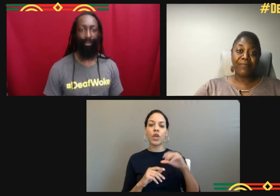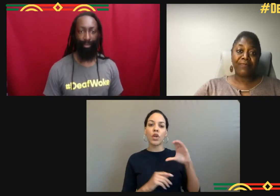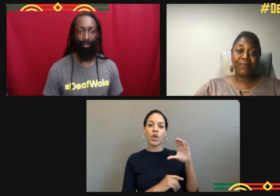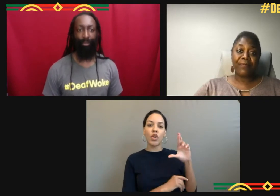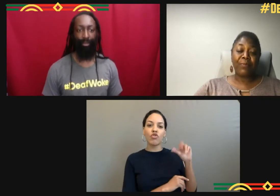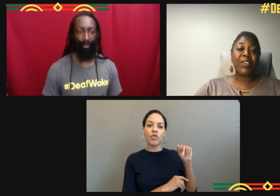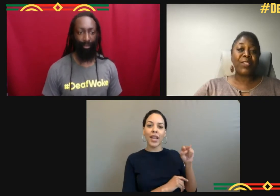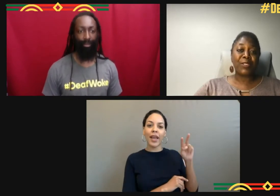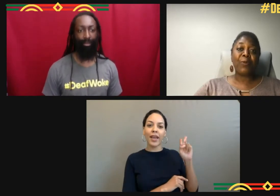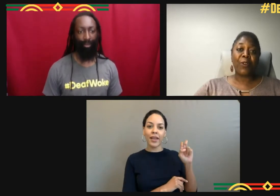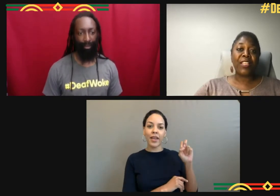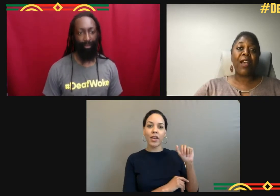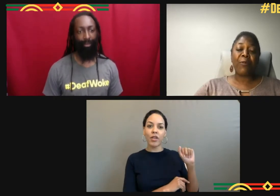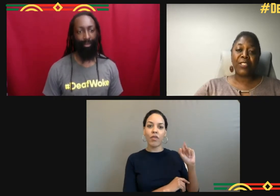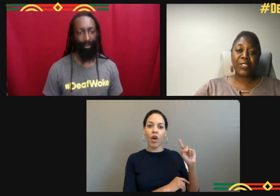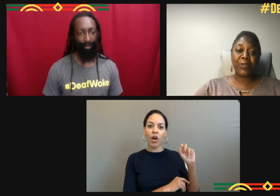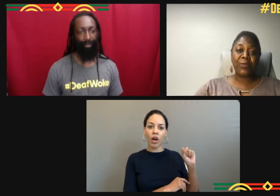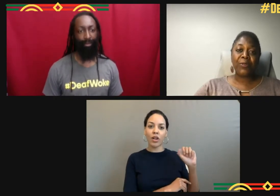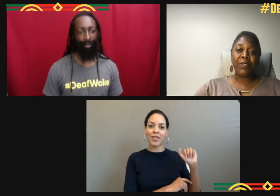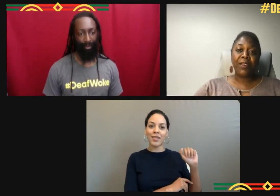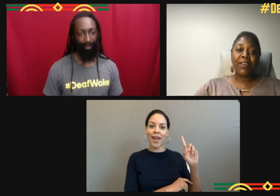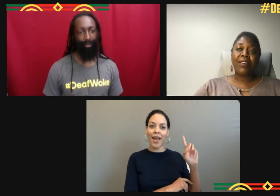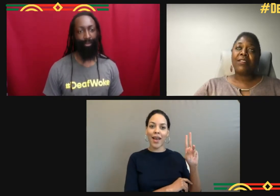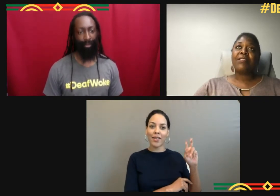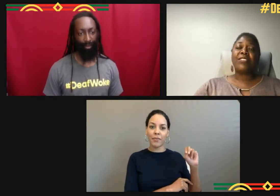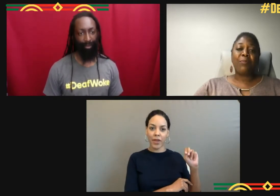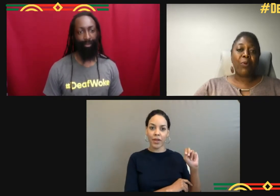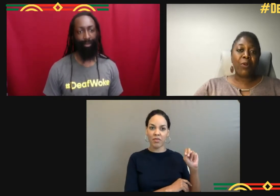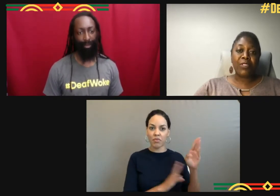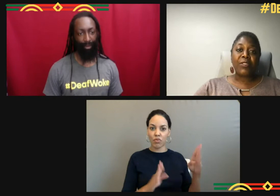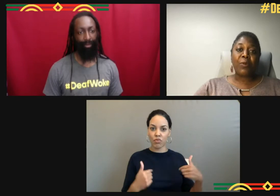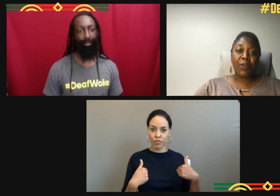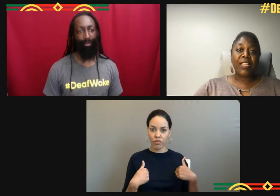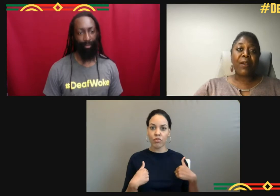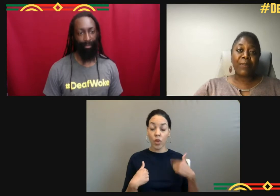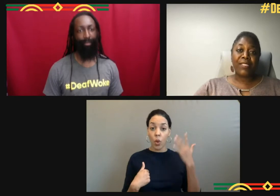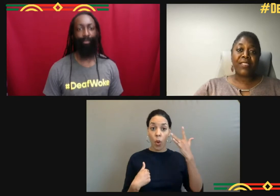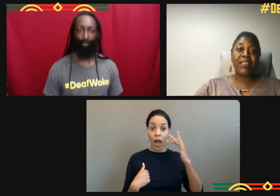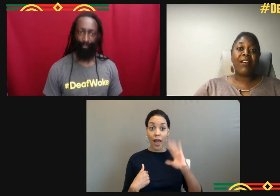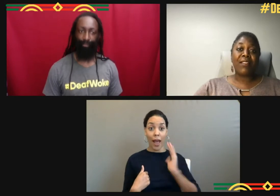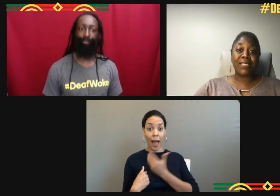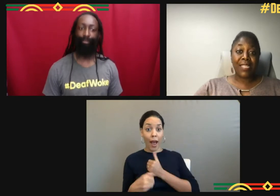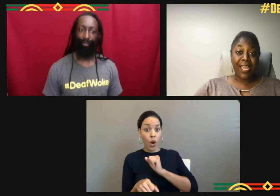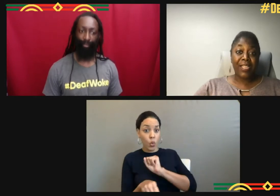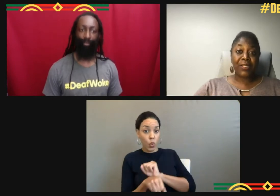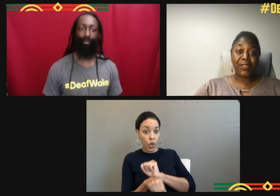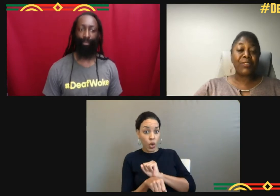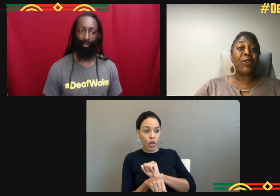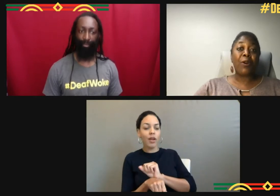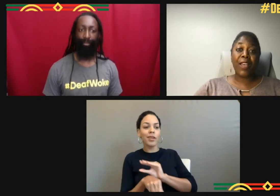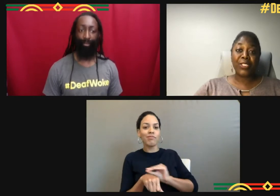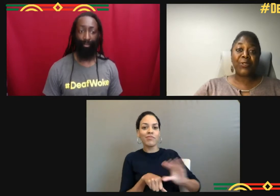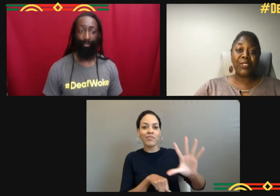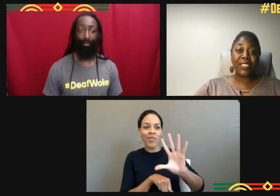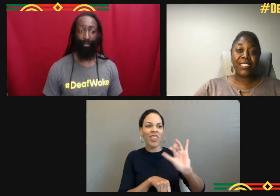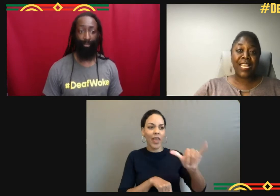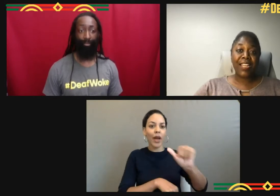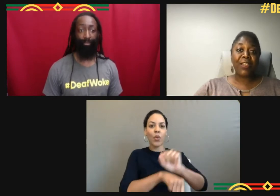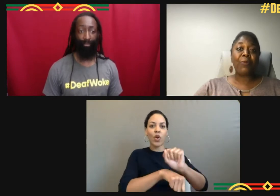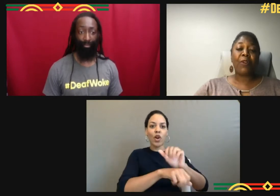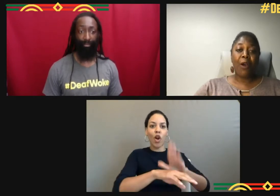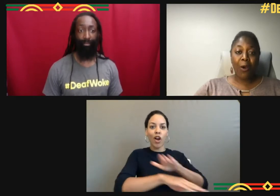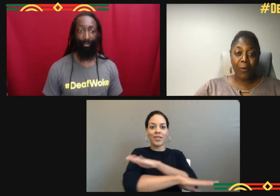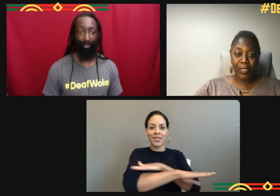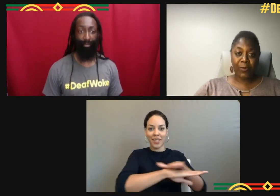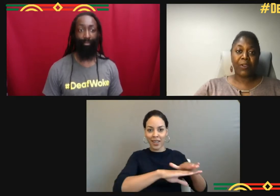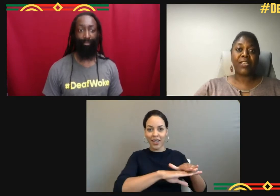administrator because the work that we do supports the work that we see on stage. So as you just